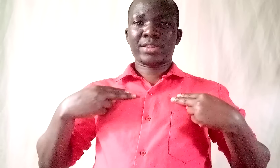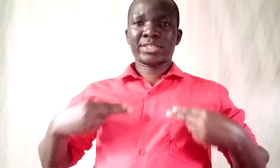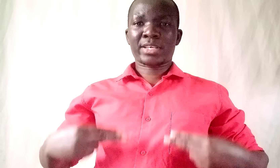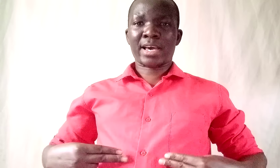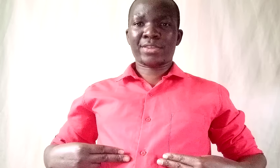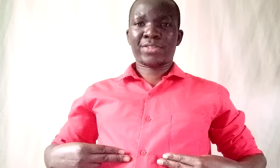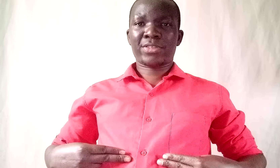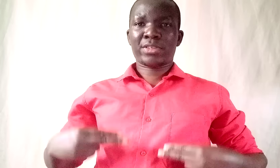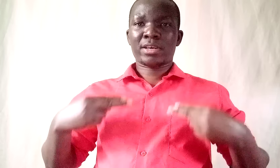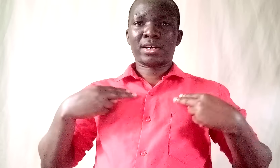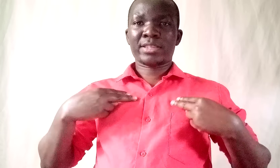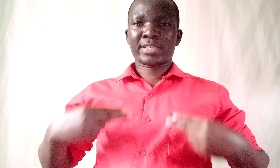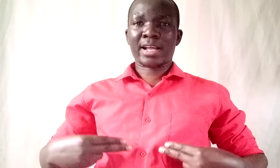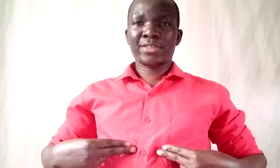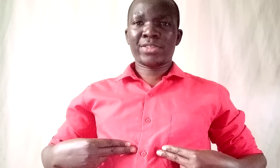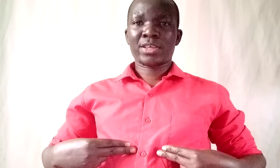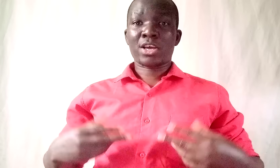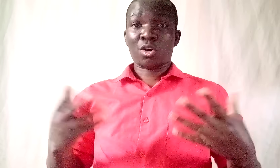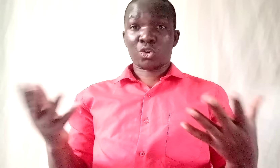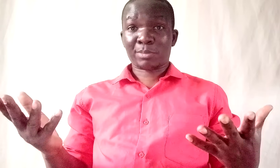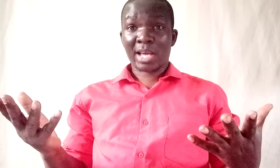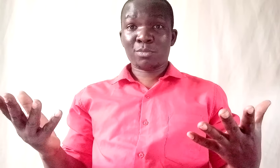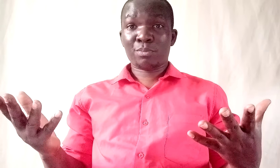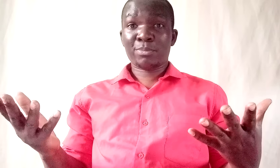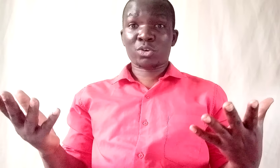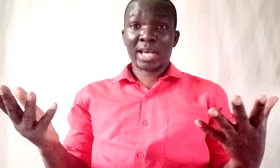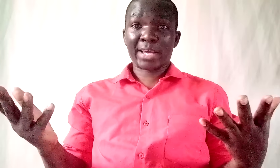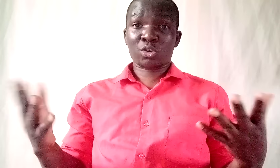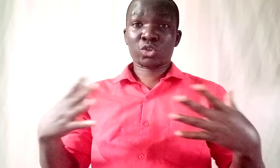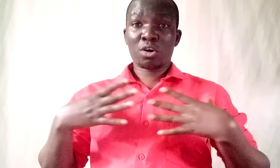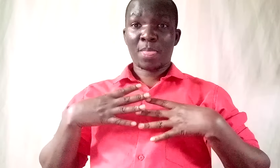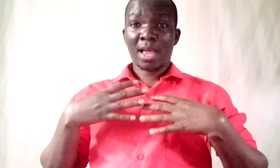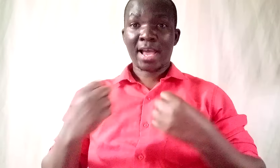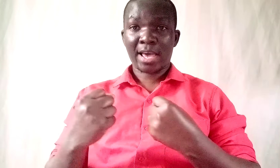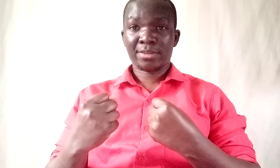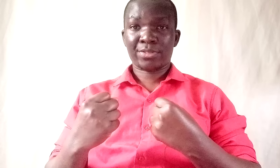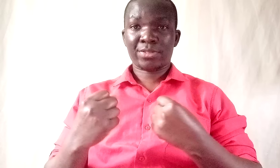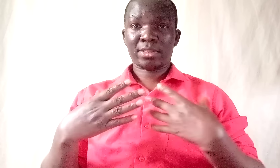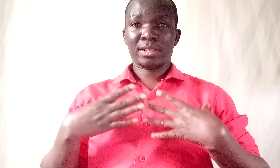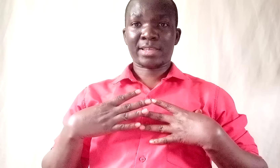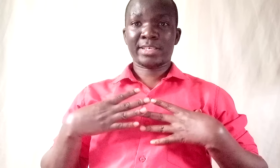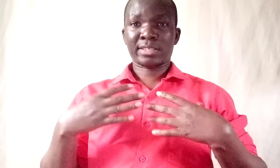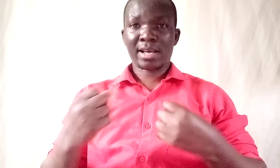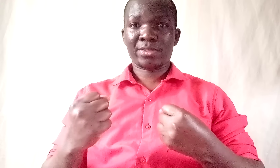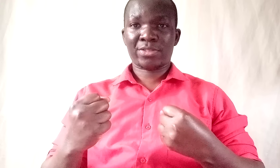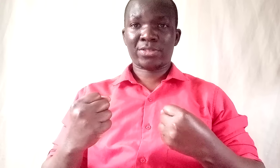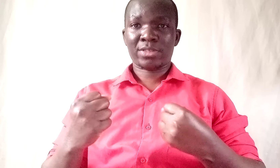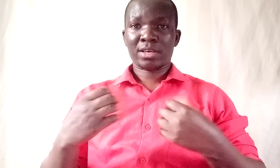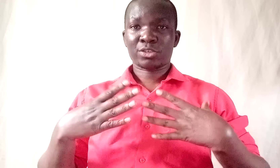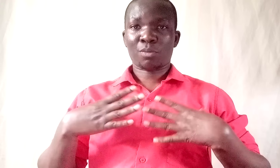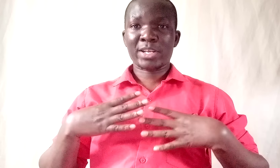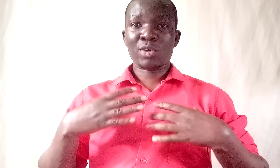this health, this health, or sometimes people sign also health, like this health. So meaning you are